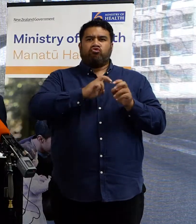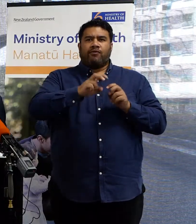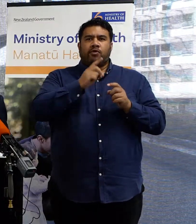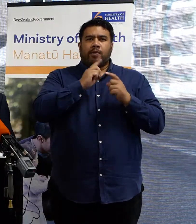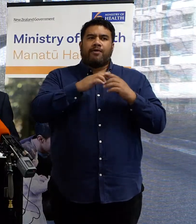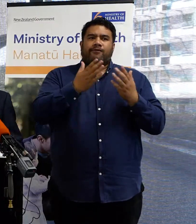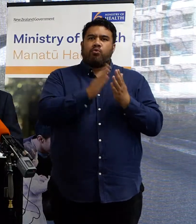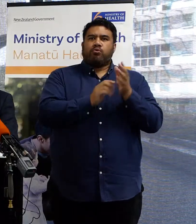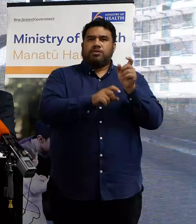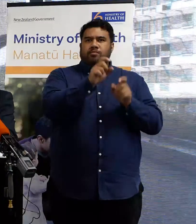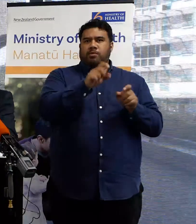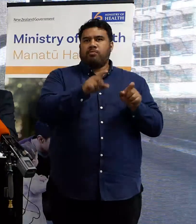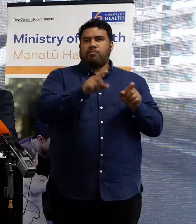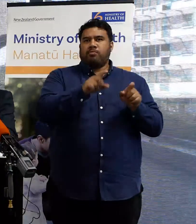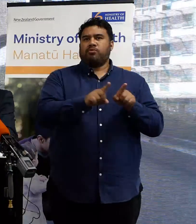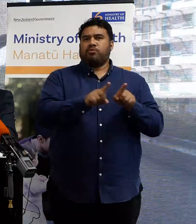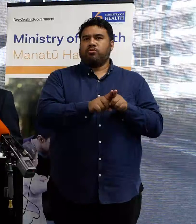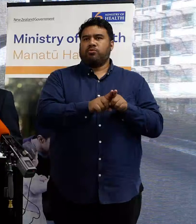we will continue that.